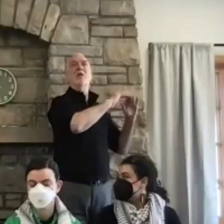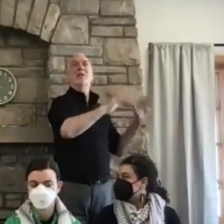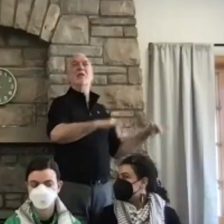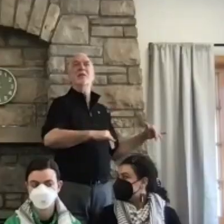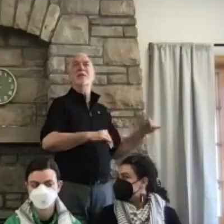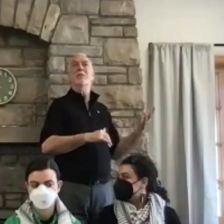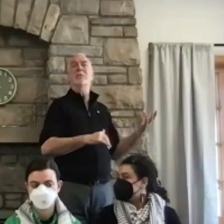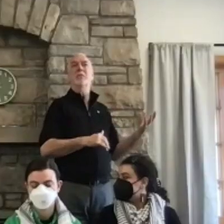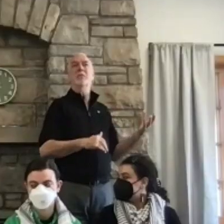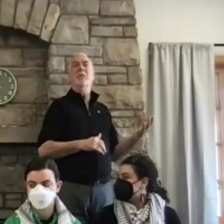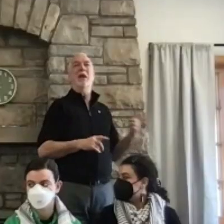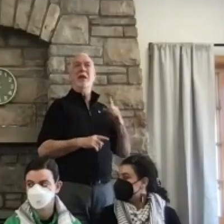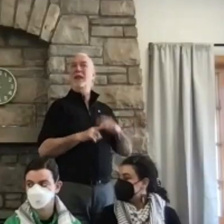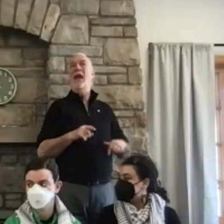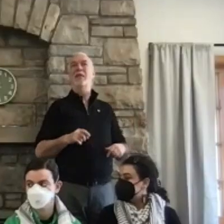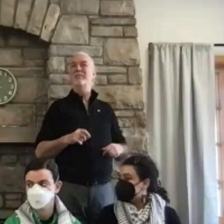uphold itself.